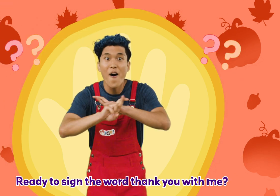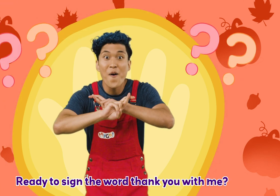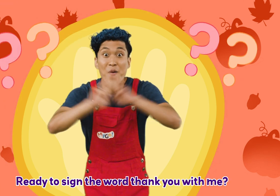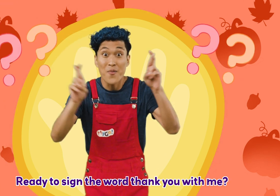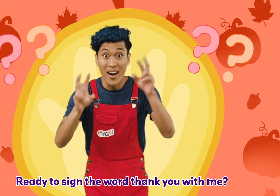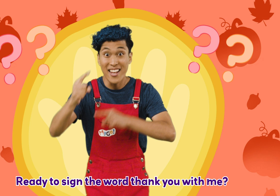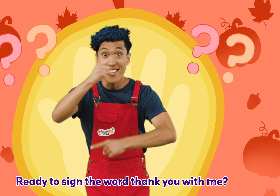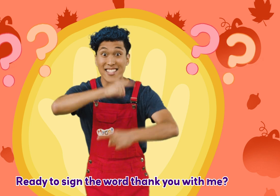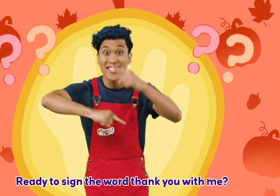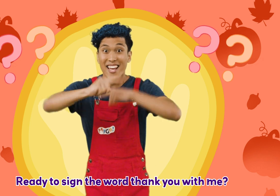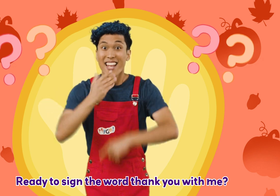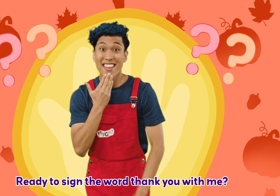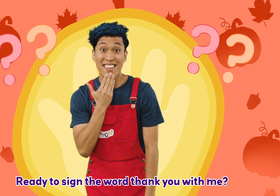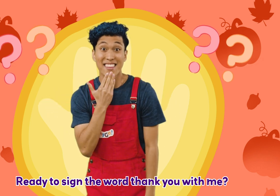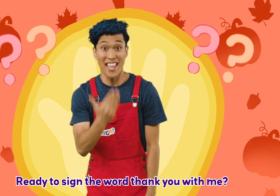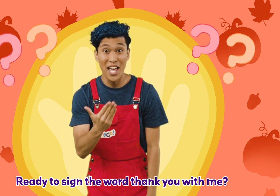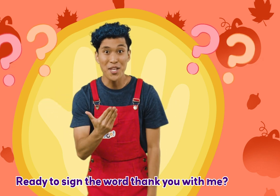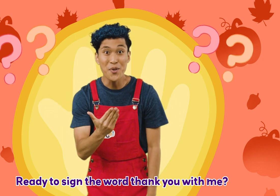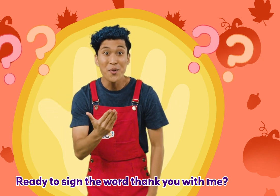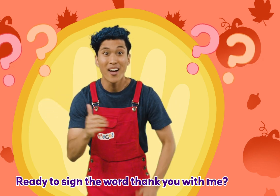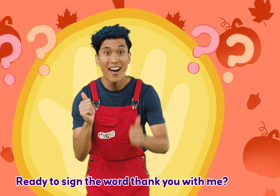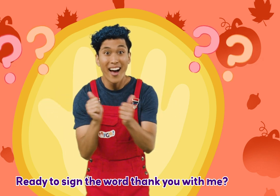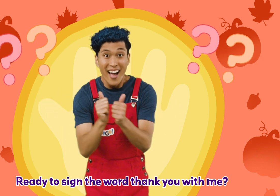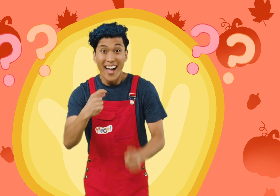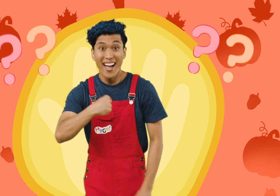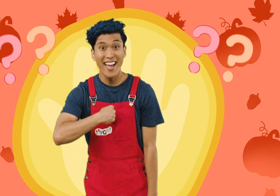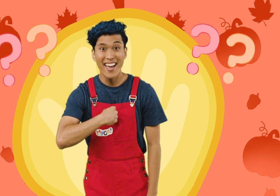Ready to sign the word thank you with me?